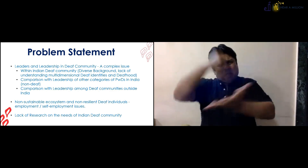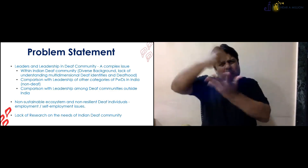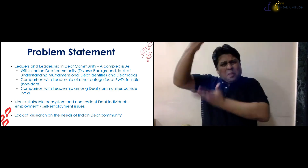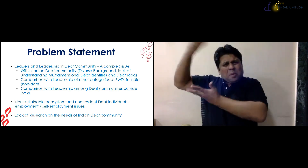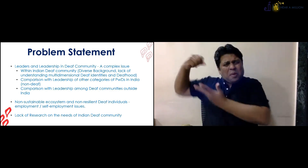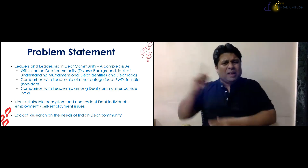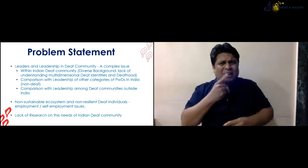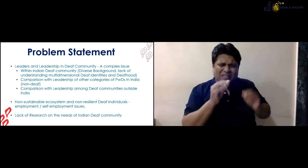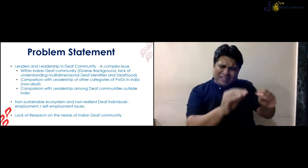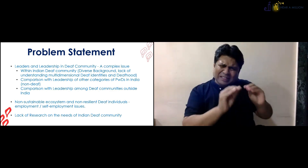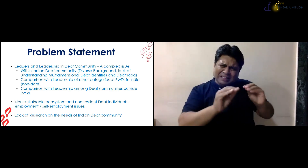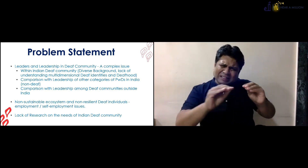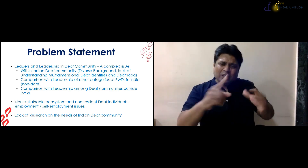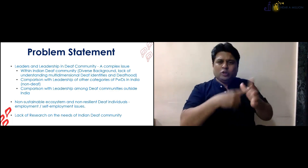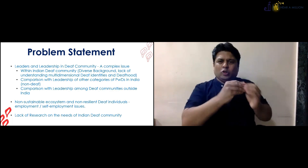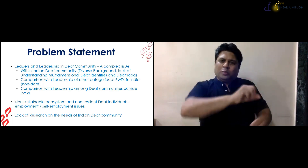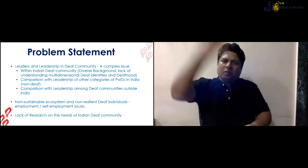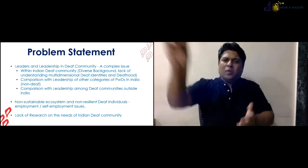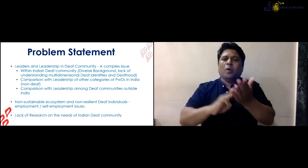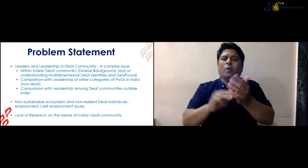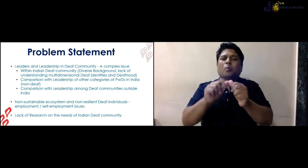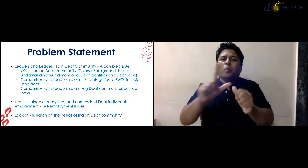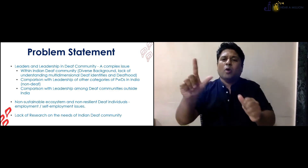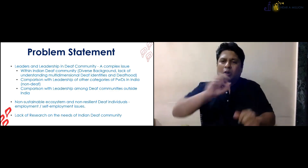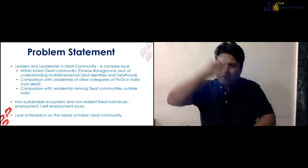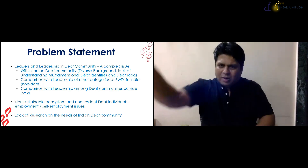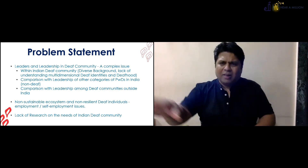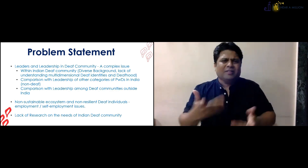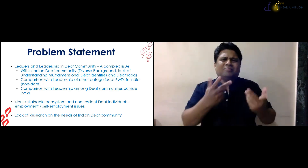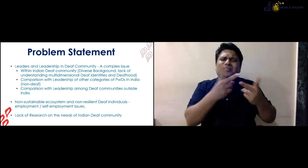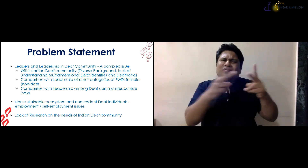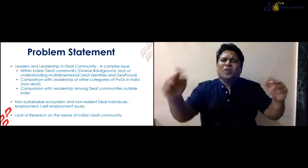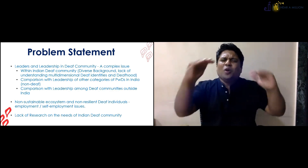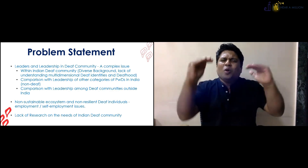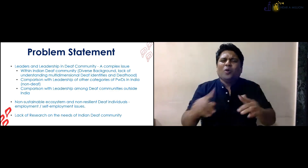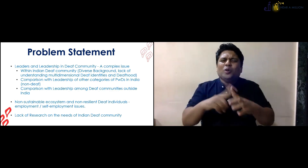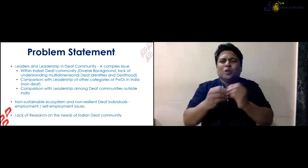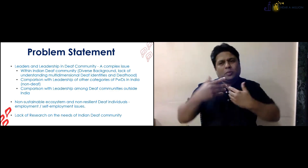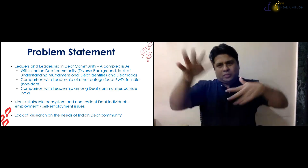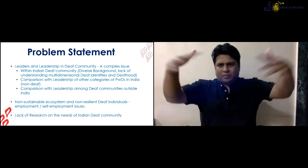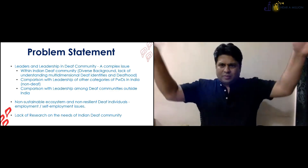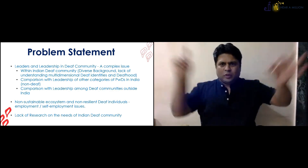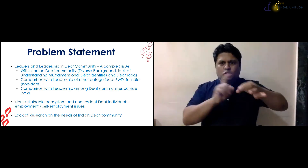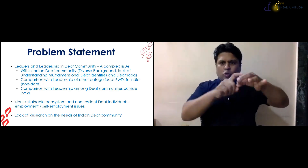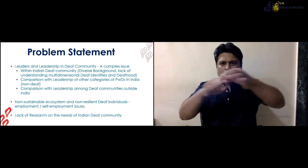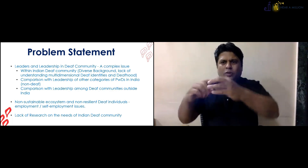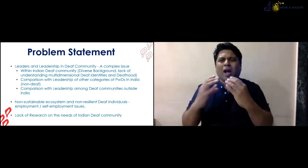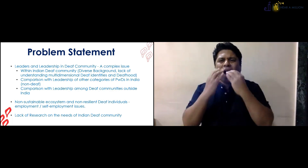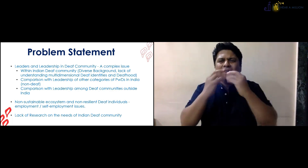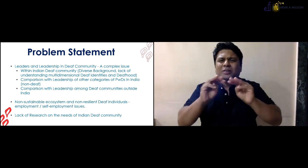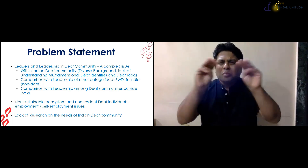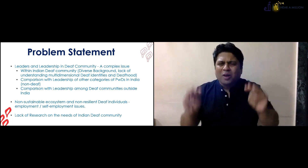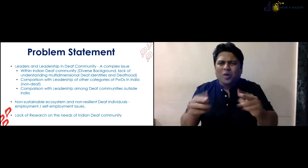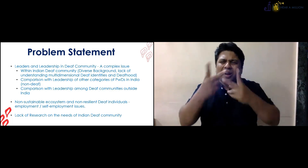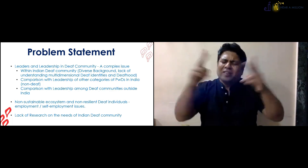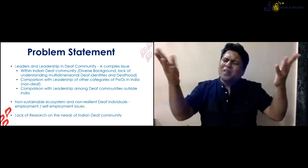this thing they announced. So NGO started hiring people, and they started training deaf people, and they started placing them in different low jobs